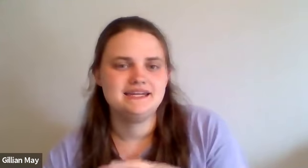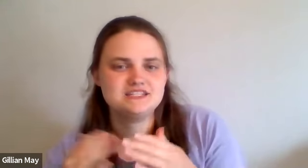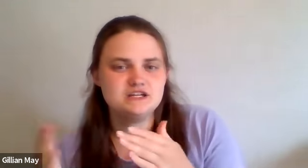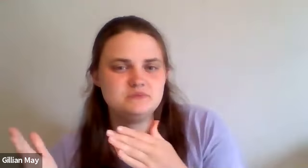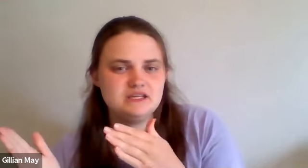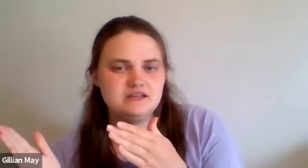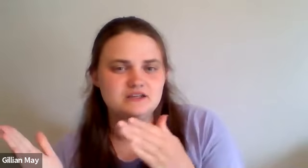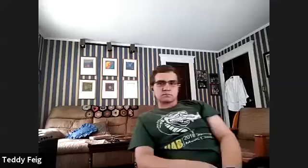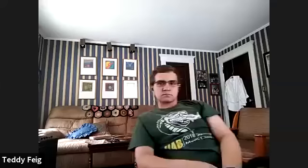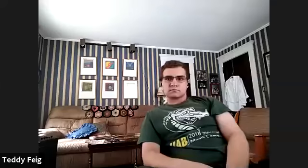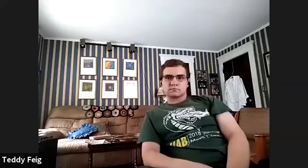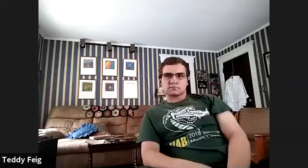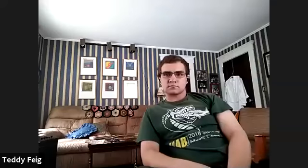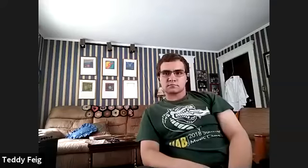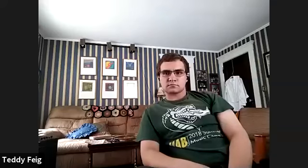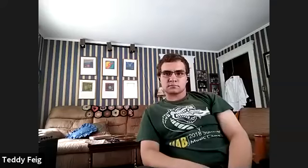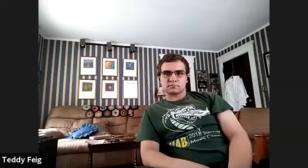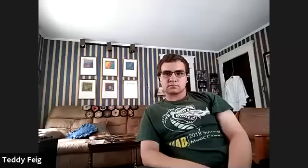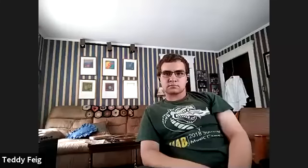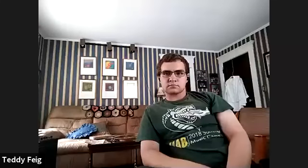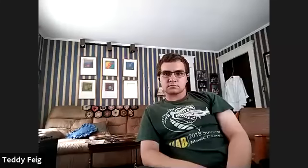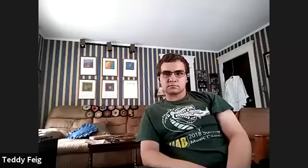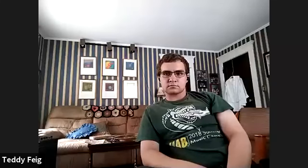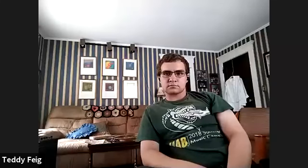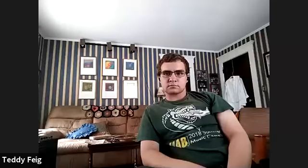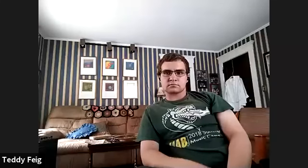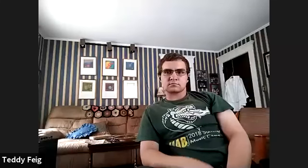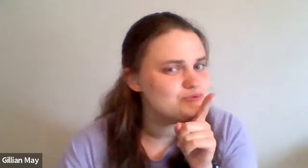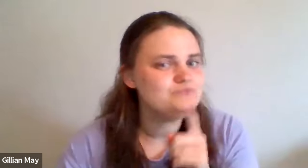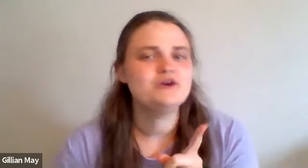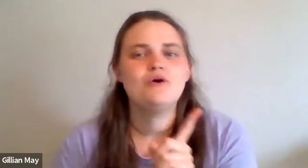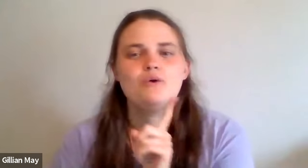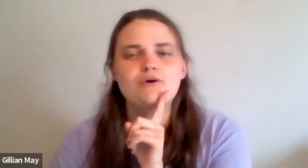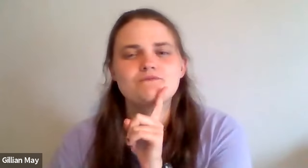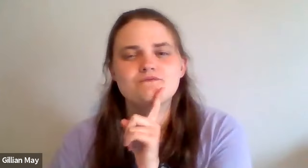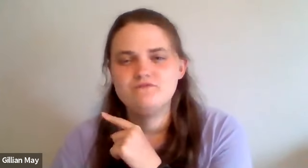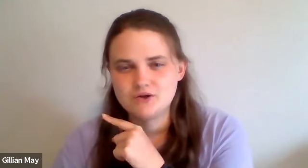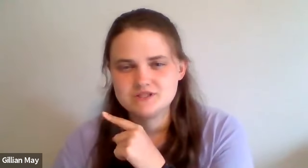it's going to be, you guys either say it's true. So like true, or false.